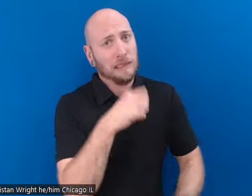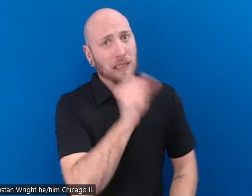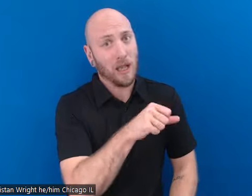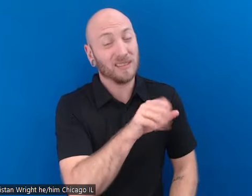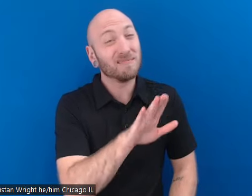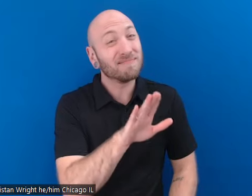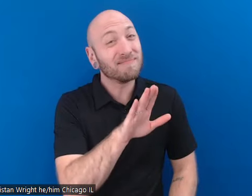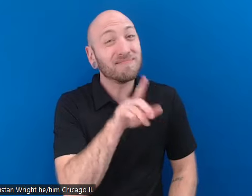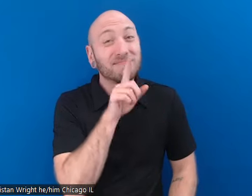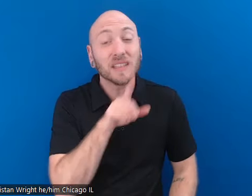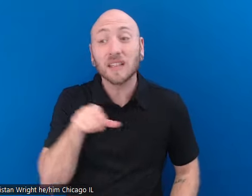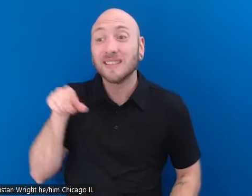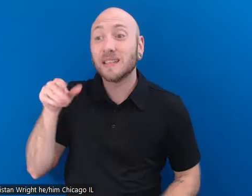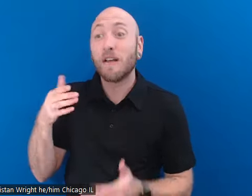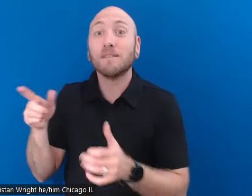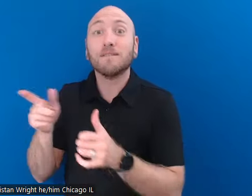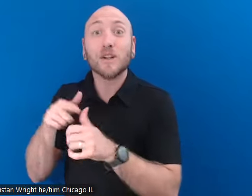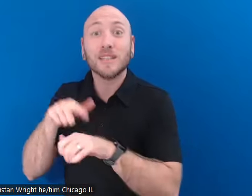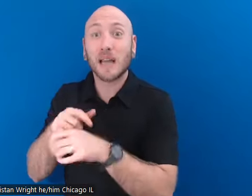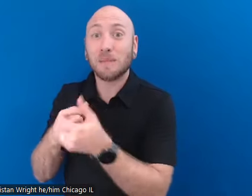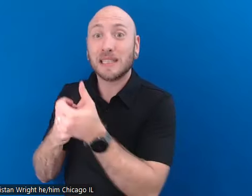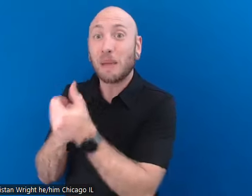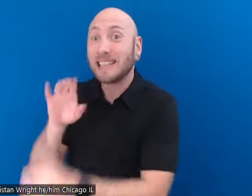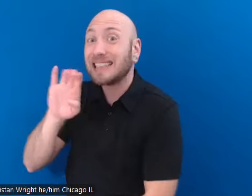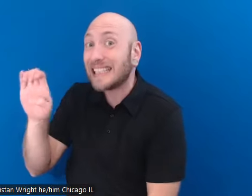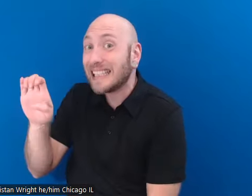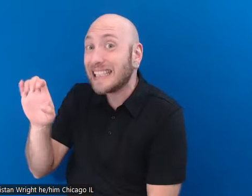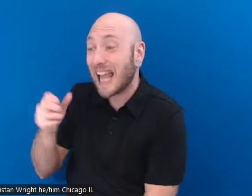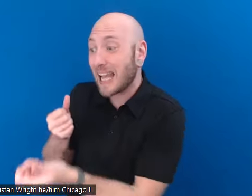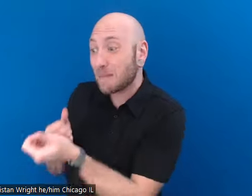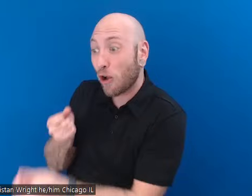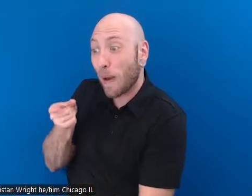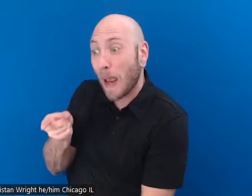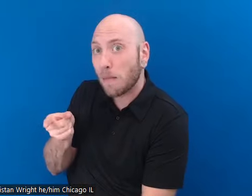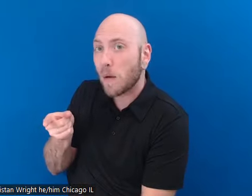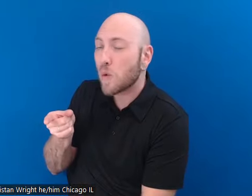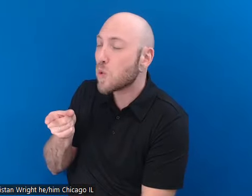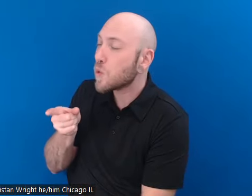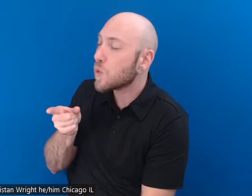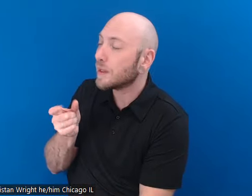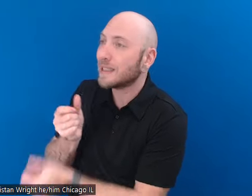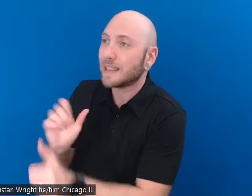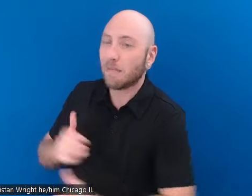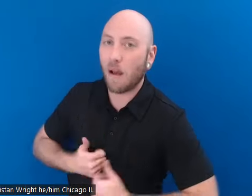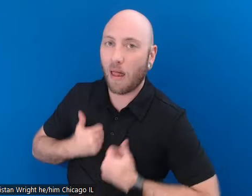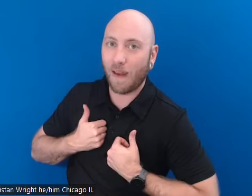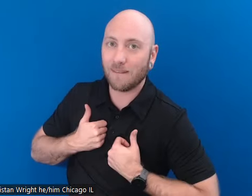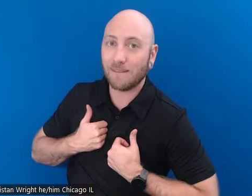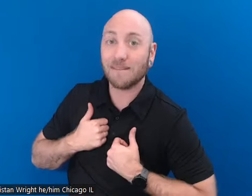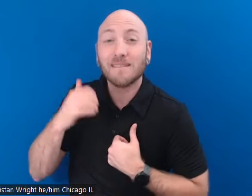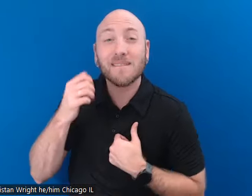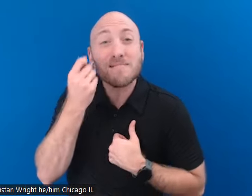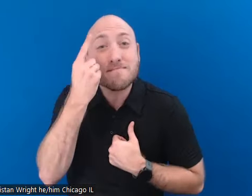the steps, helping him get sober, and like being of service to another alcoholic really reframed the